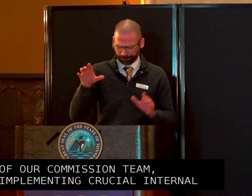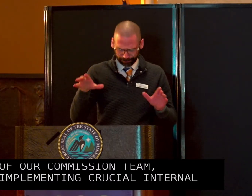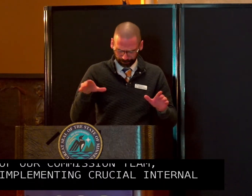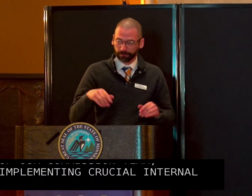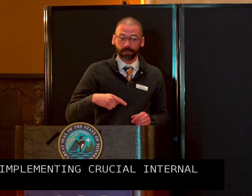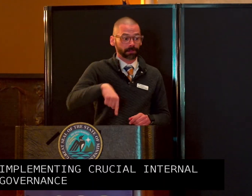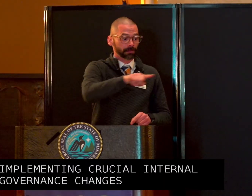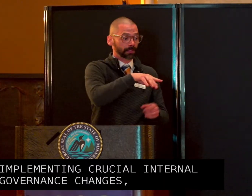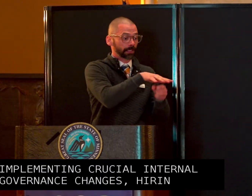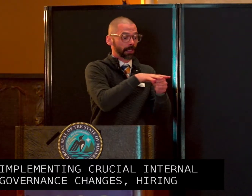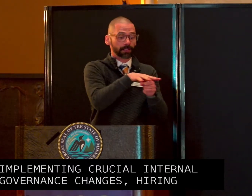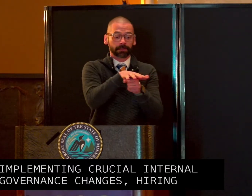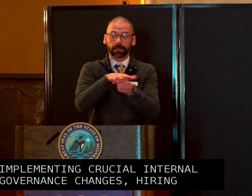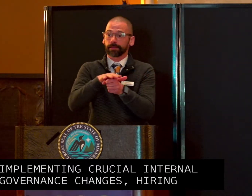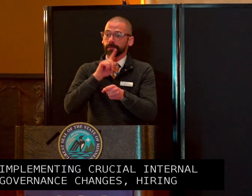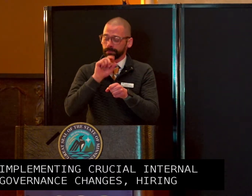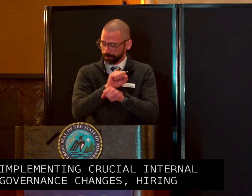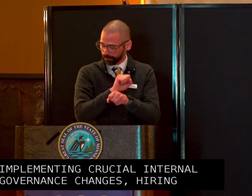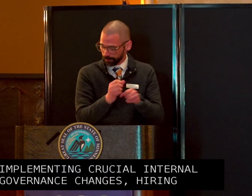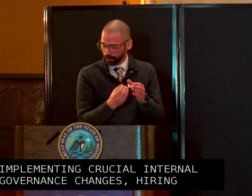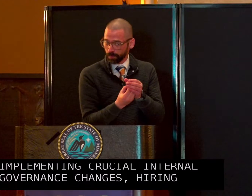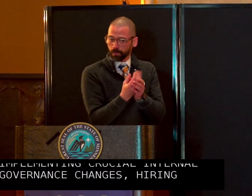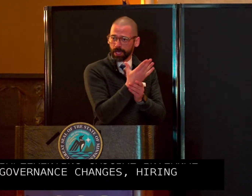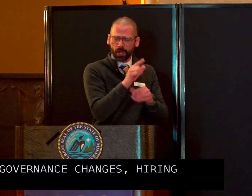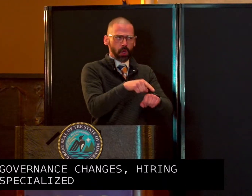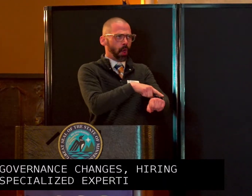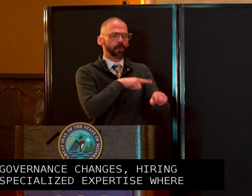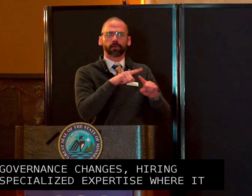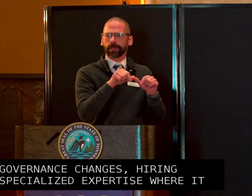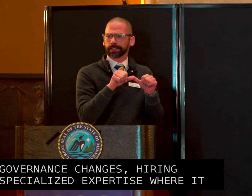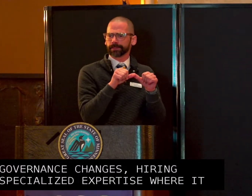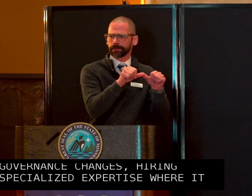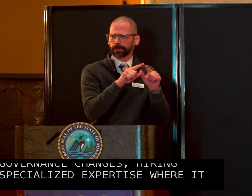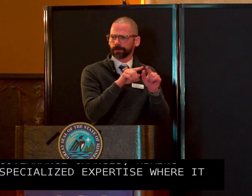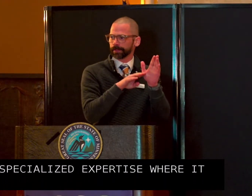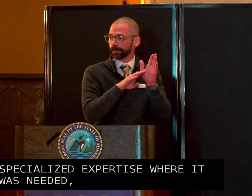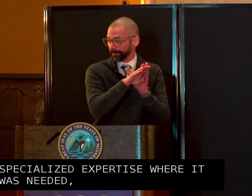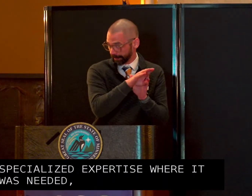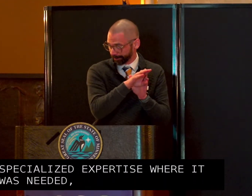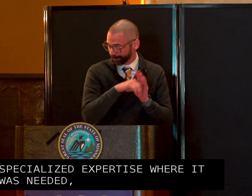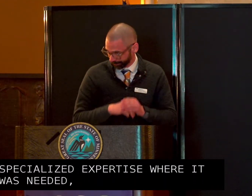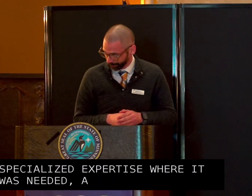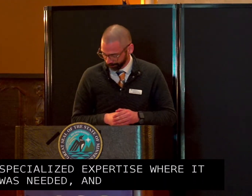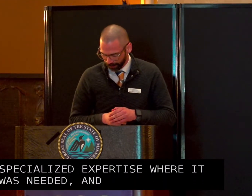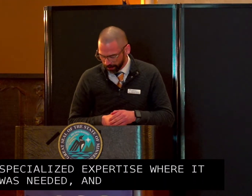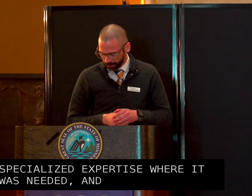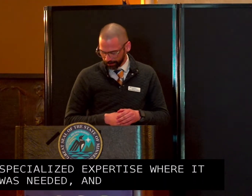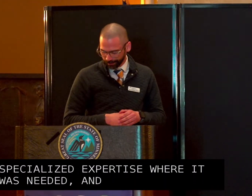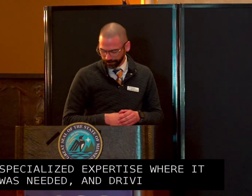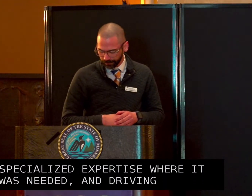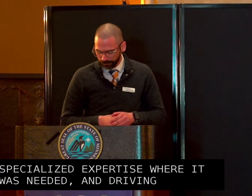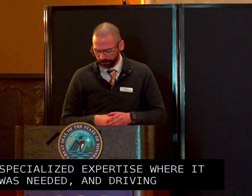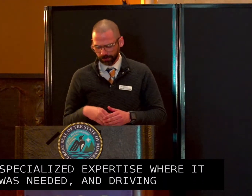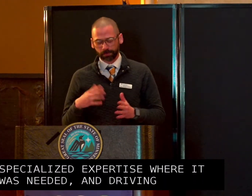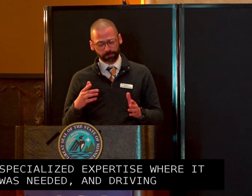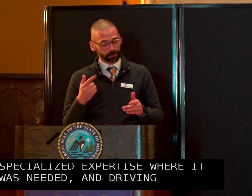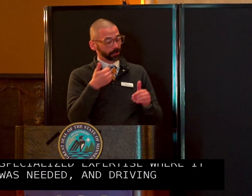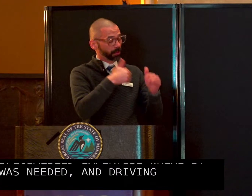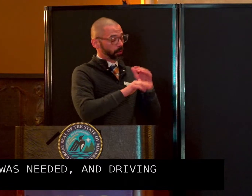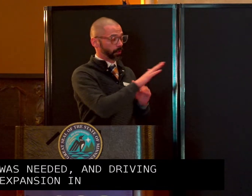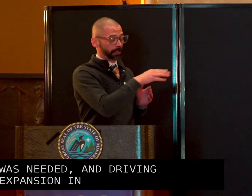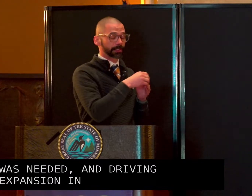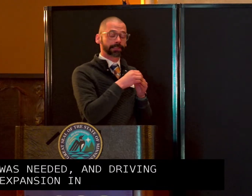hiring specialized expertise where it was needed, and driving expansion in areas we've long aspired to